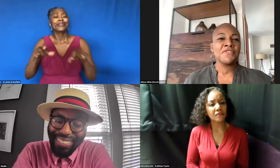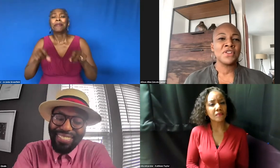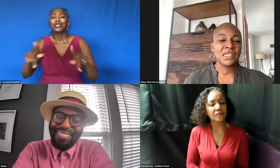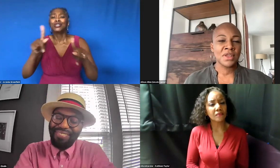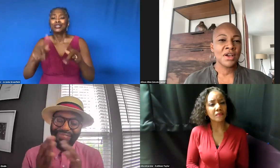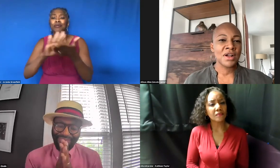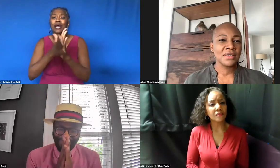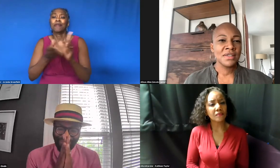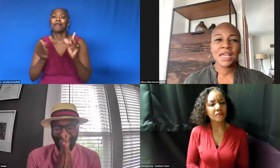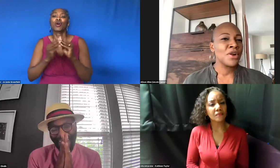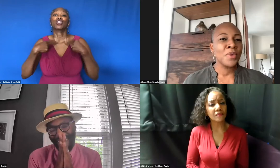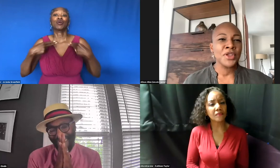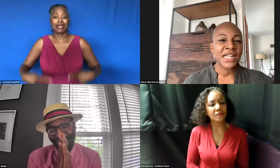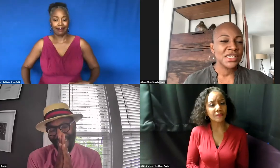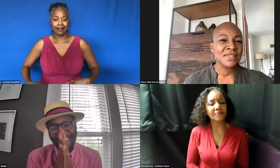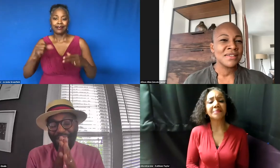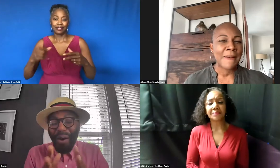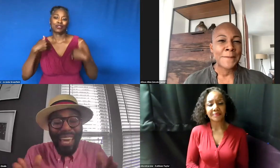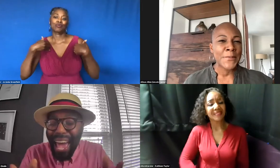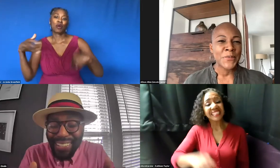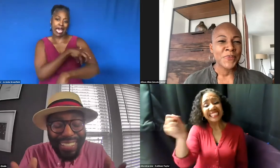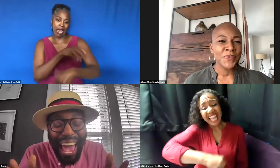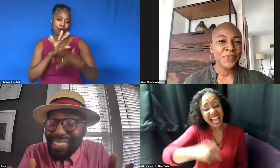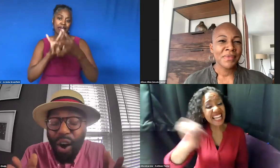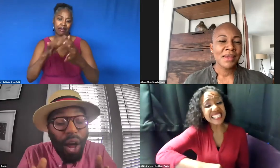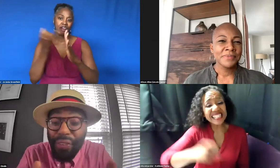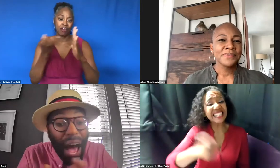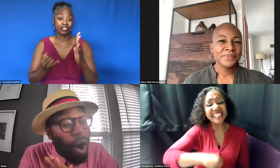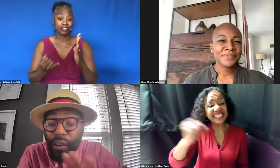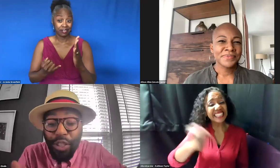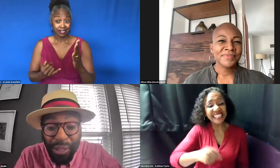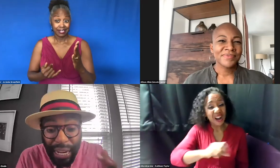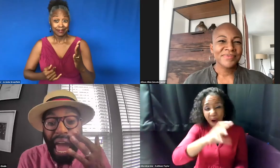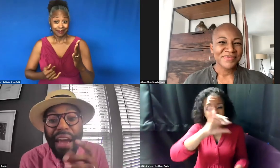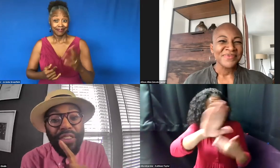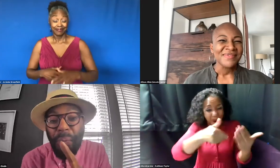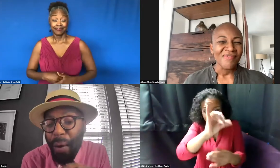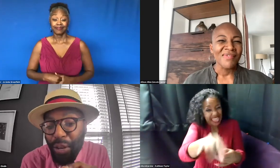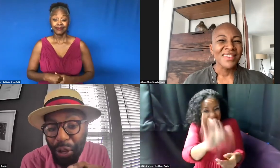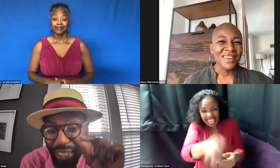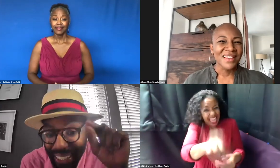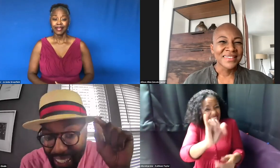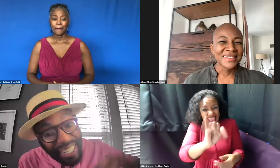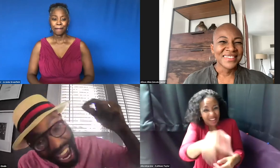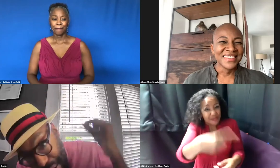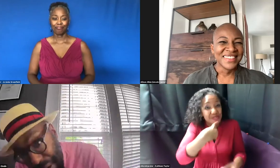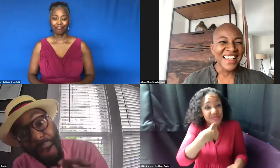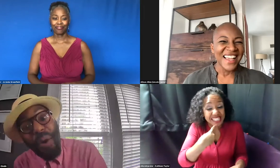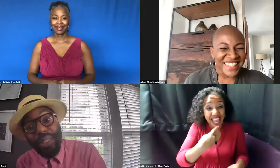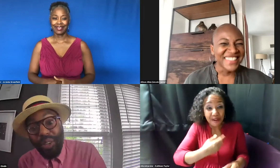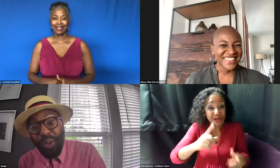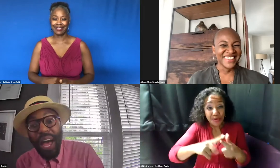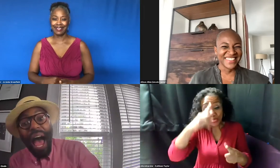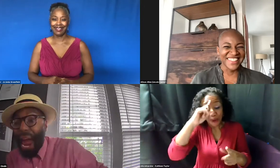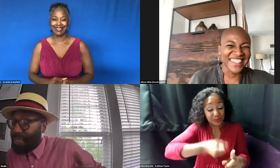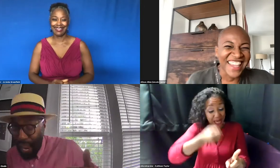empowered to be fully who they are. Well, I don't know what your reaction is. No, yes, yes, all of it, all of what you said. Even the part where you thought you'd get dinged. I agree with that